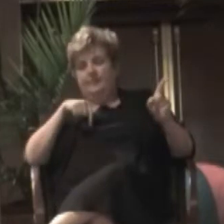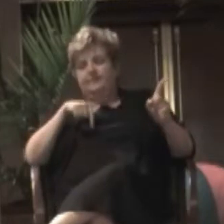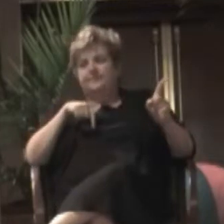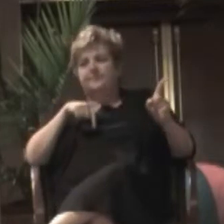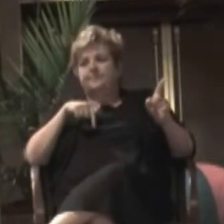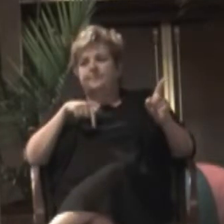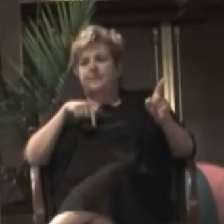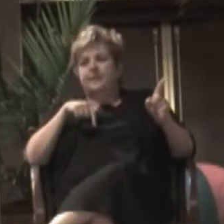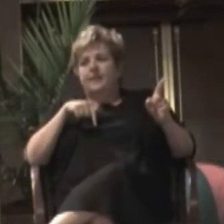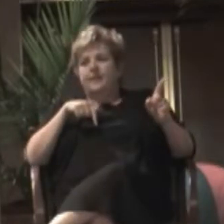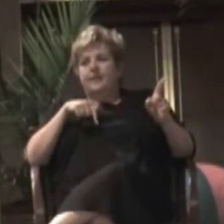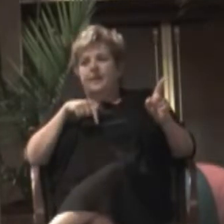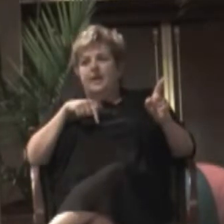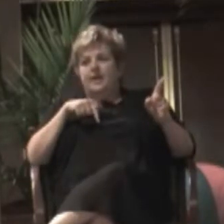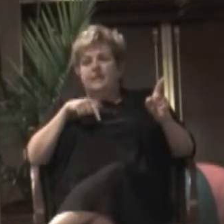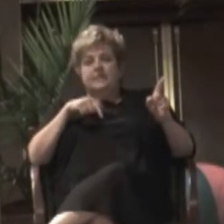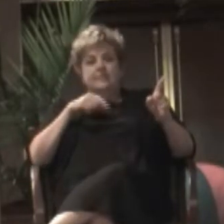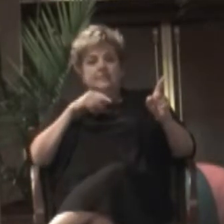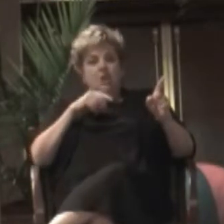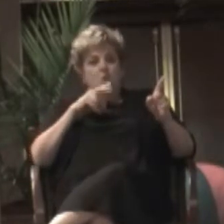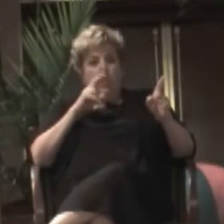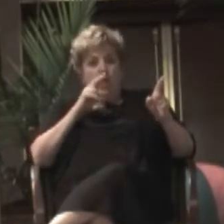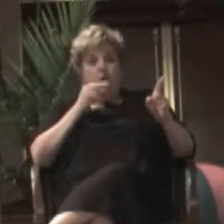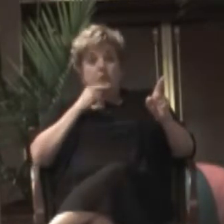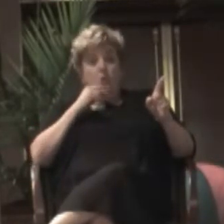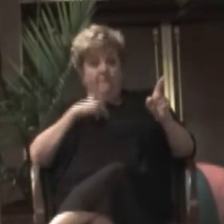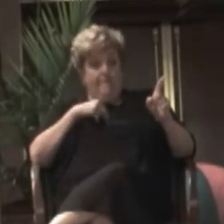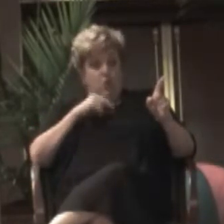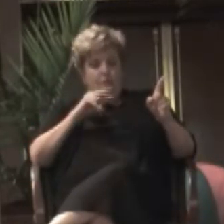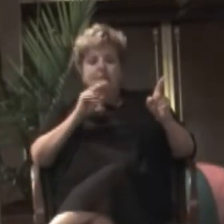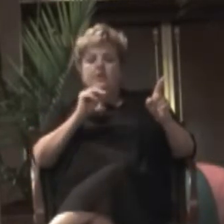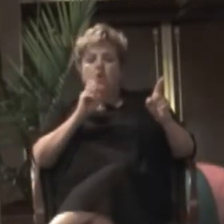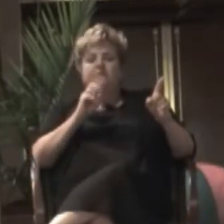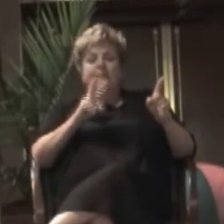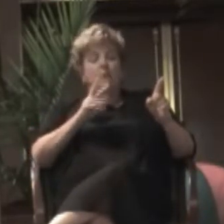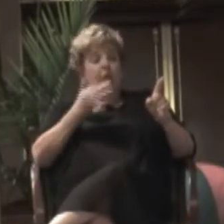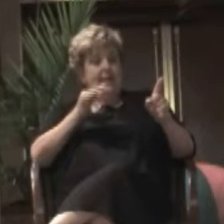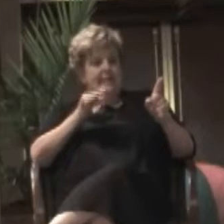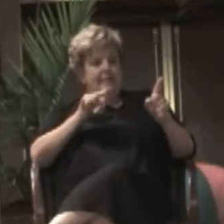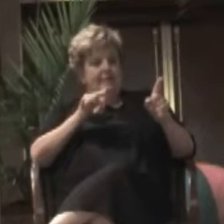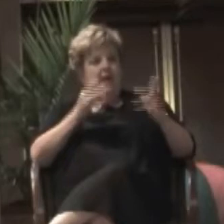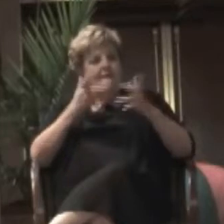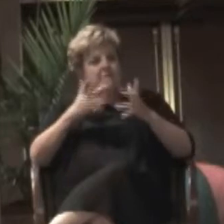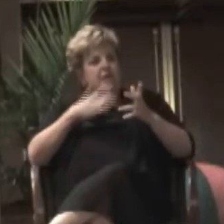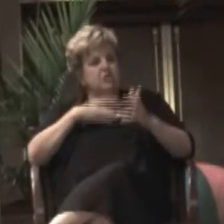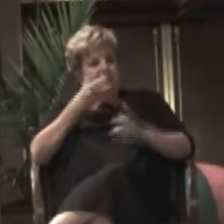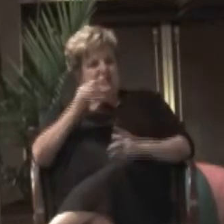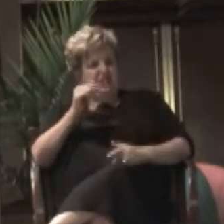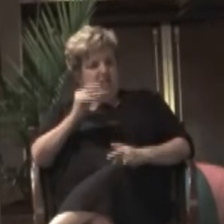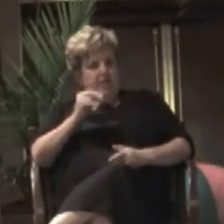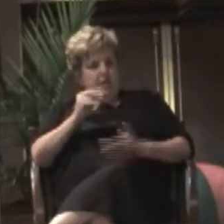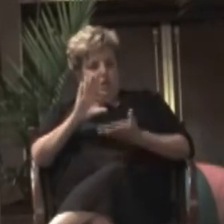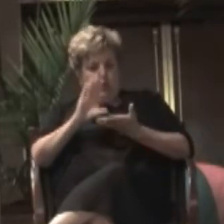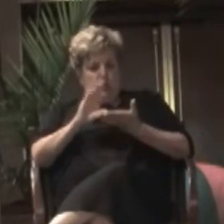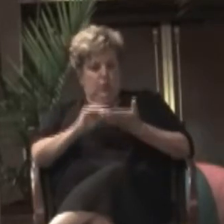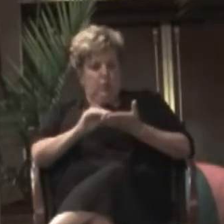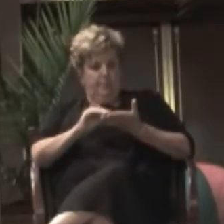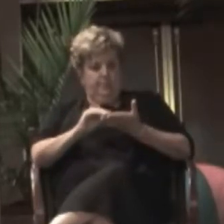when that day came, the 19th of November, I finished a bottle of gin, just had a few inches in it. Finished and went down to court, knew it was a one-way trip, knew I wouldn't